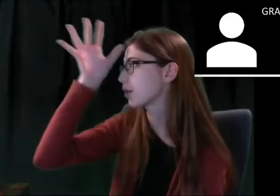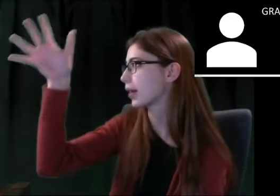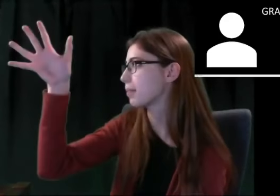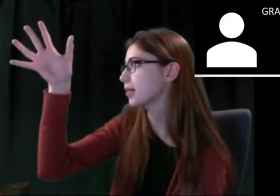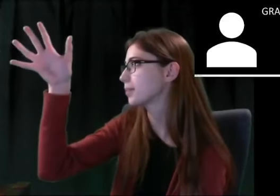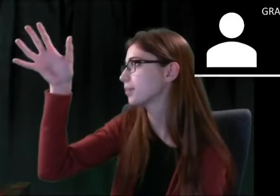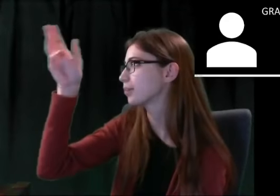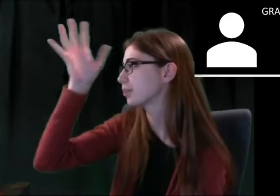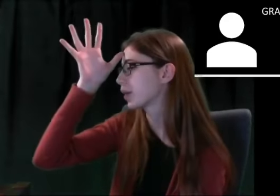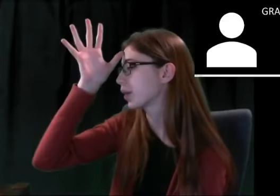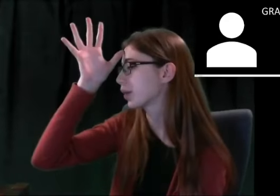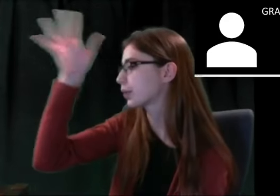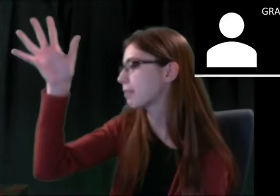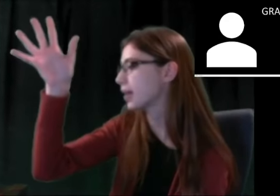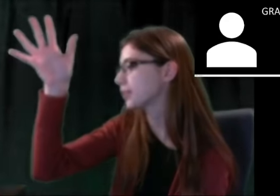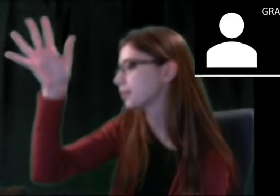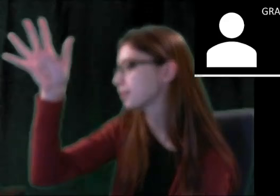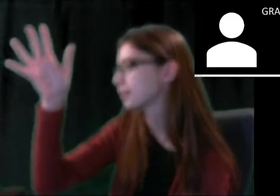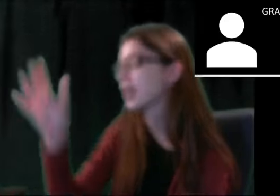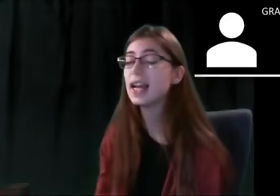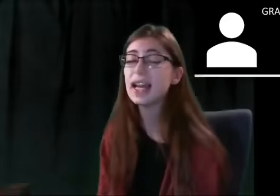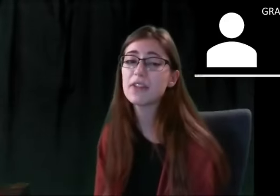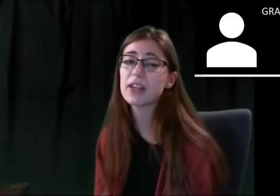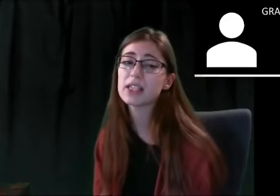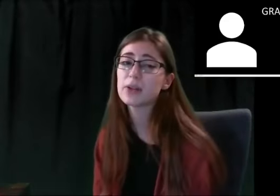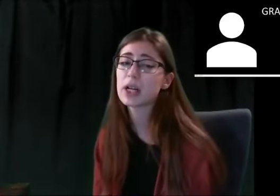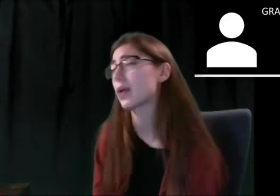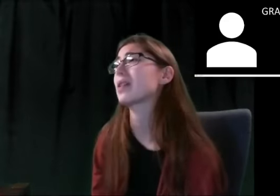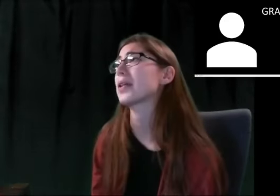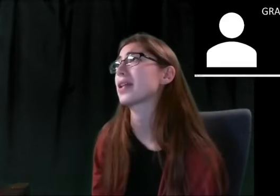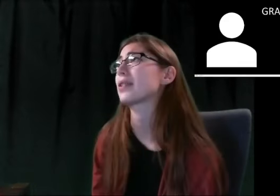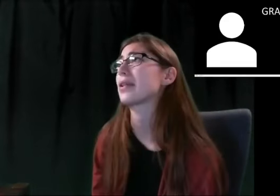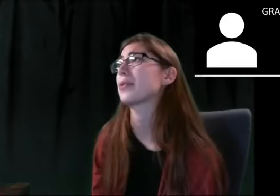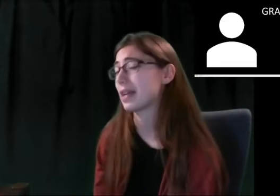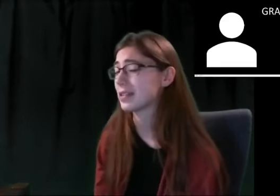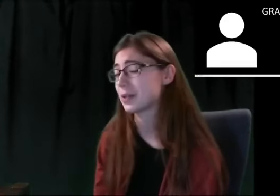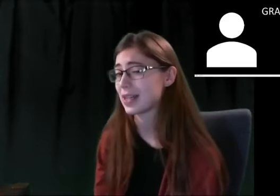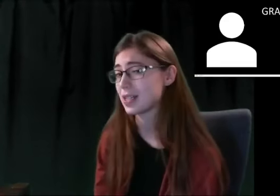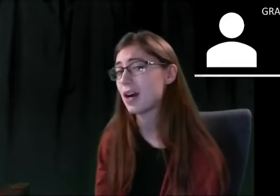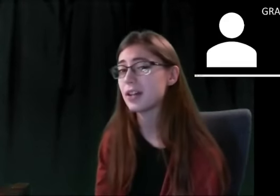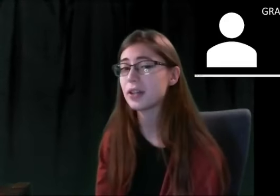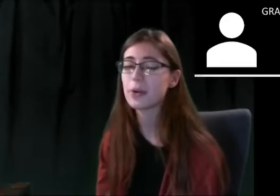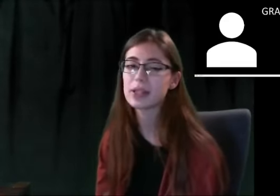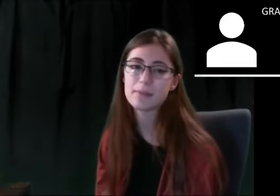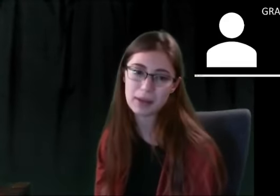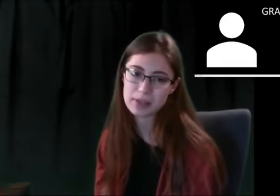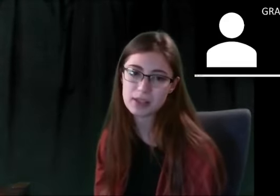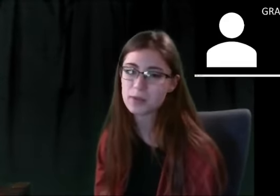grandpa, grandpa. If it's your great, great, great, great, great grandpa, you're going to bounce it for each